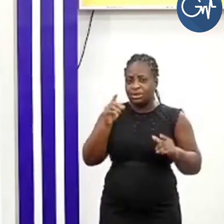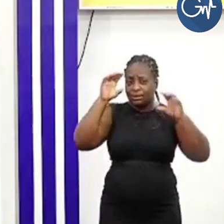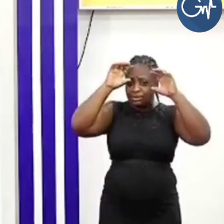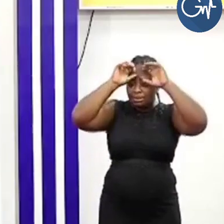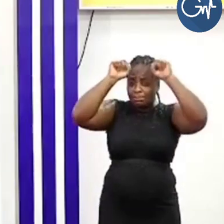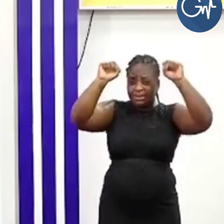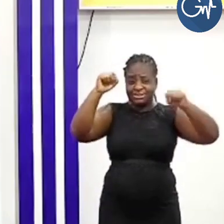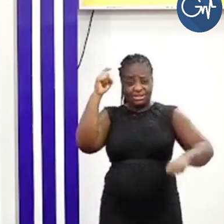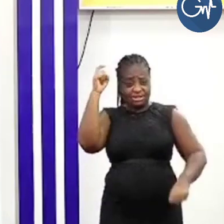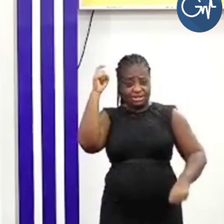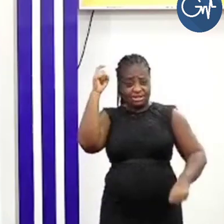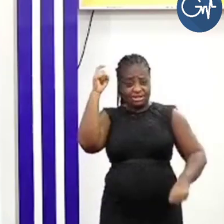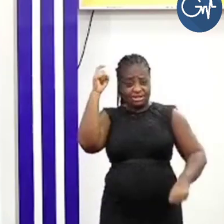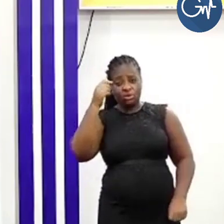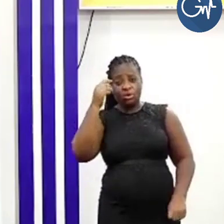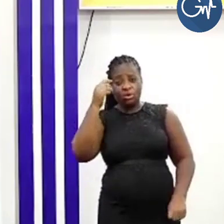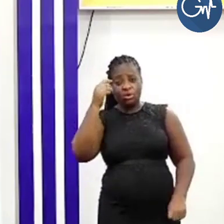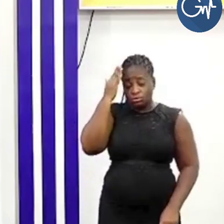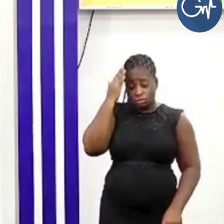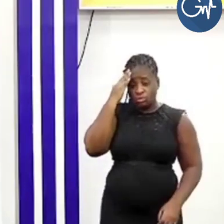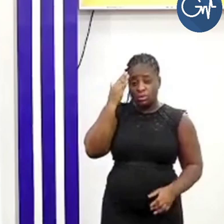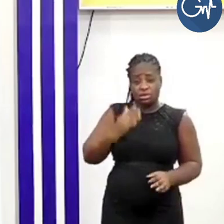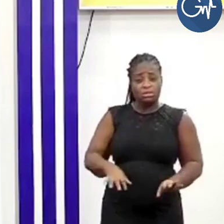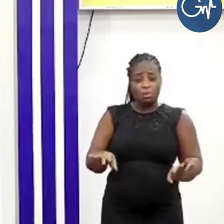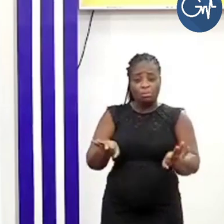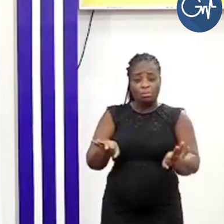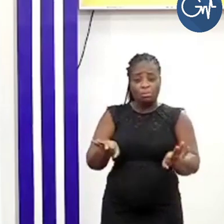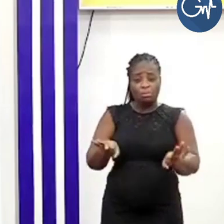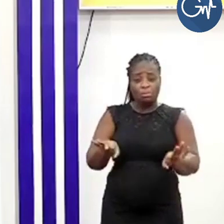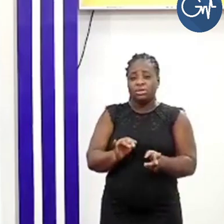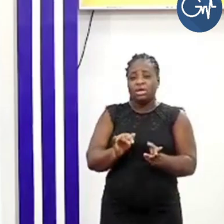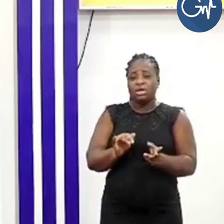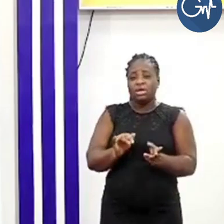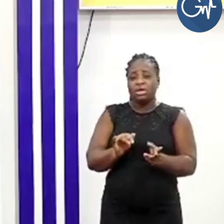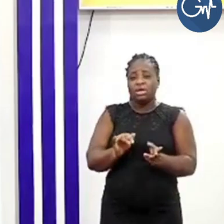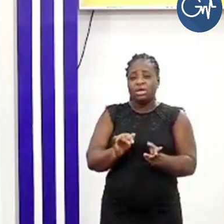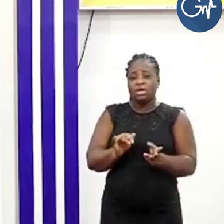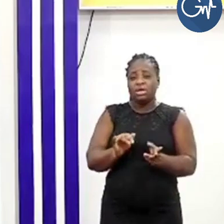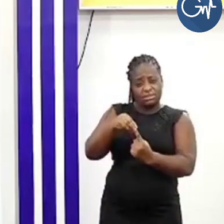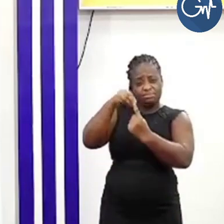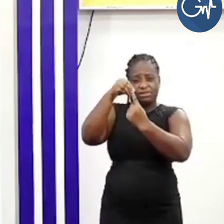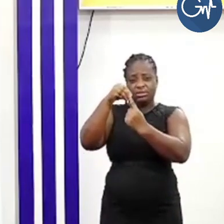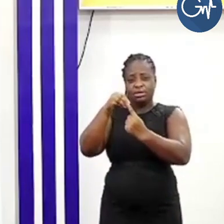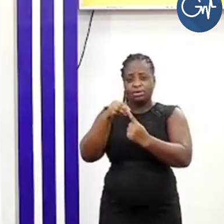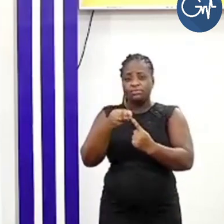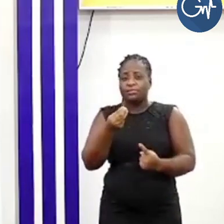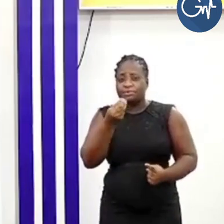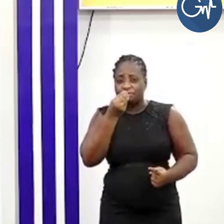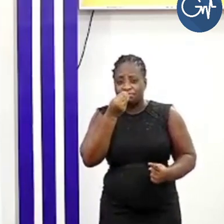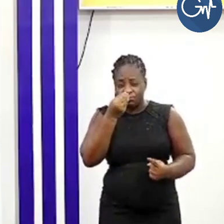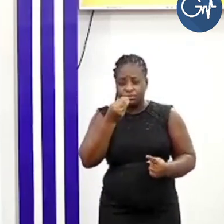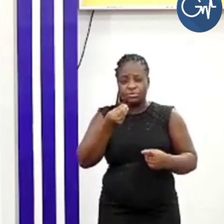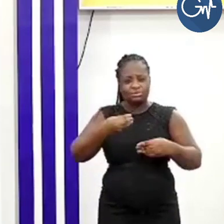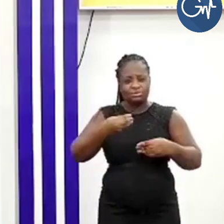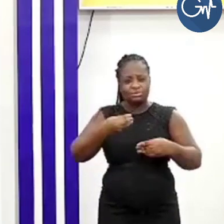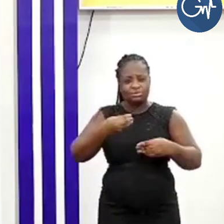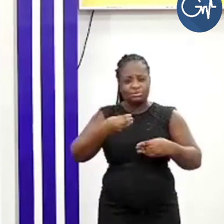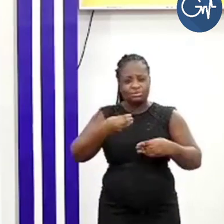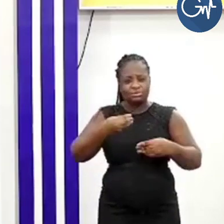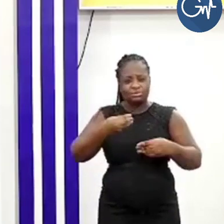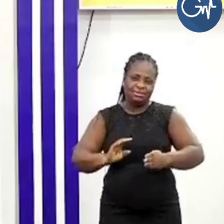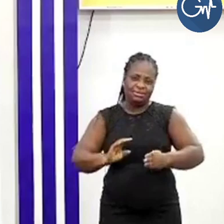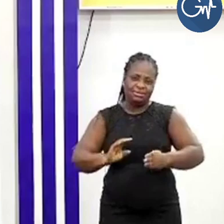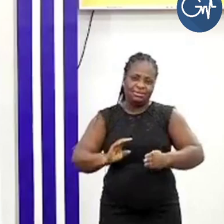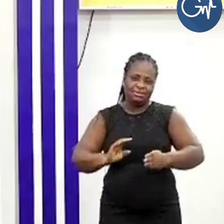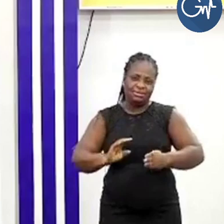in his wisdom recognizes this very, very well, and I made exception for the total food chain. So